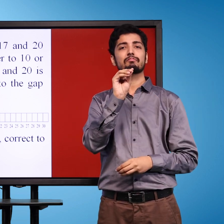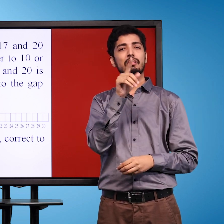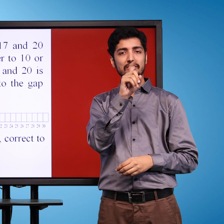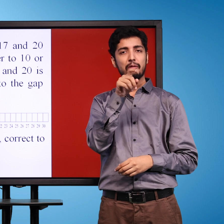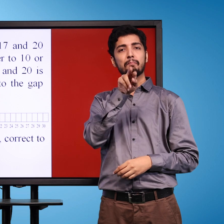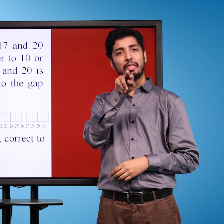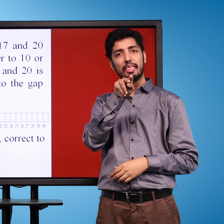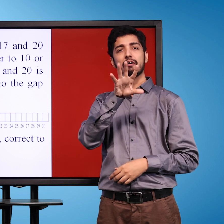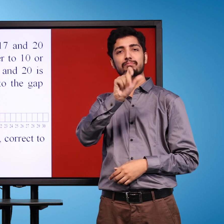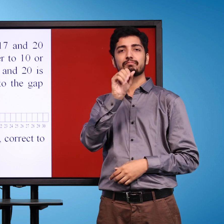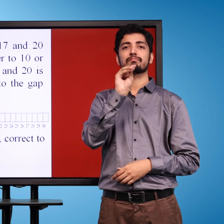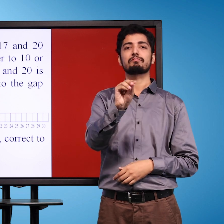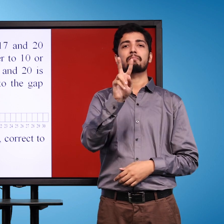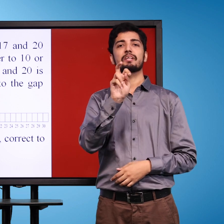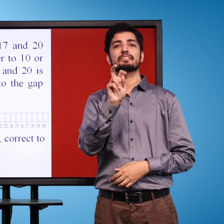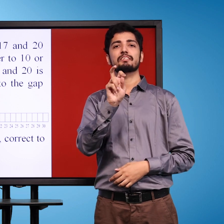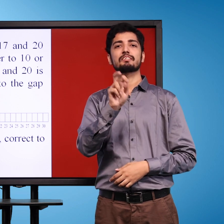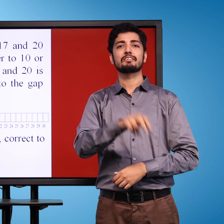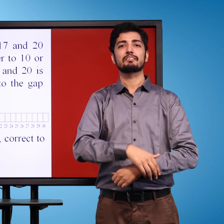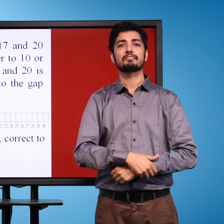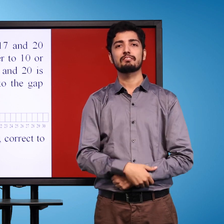the nearest tens.